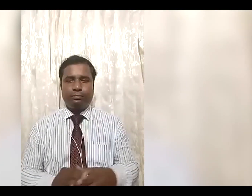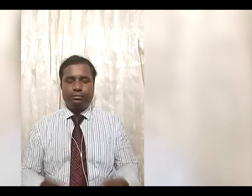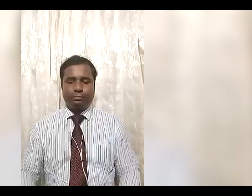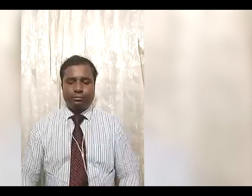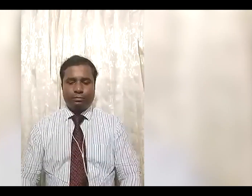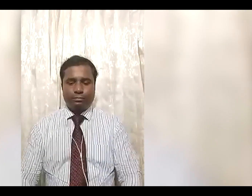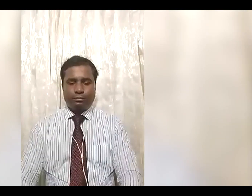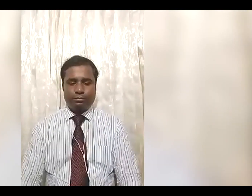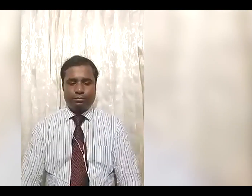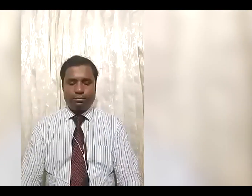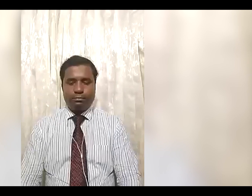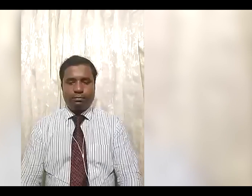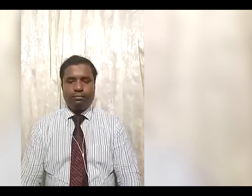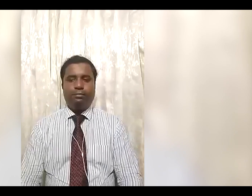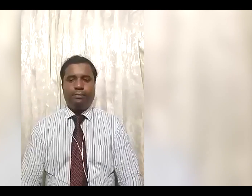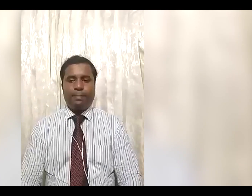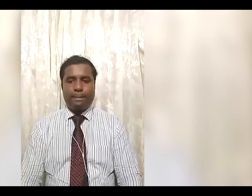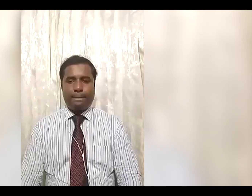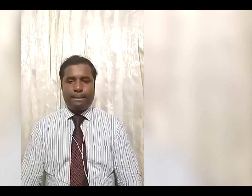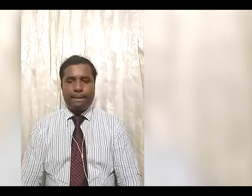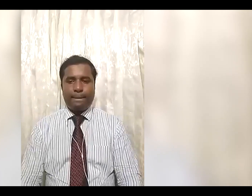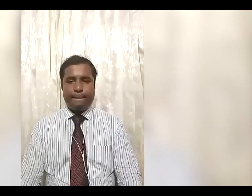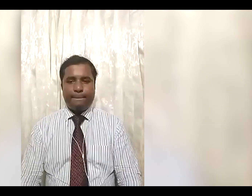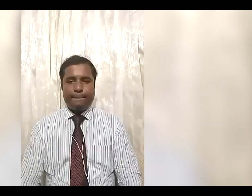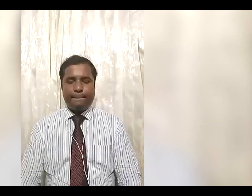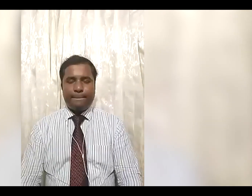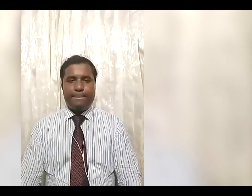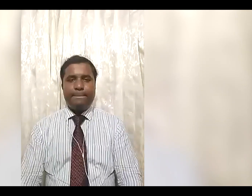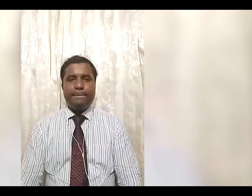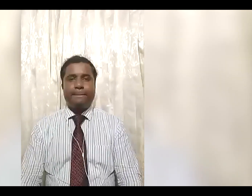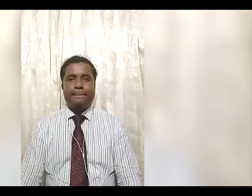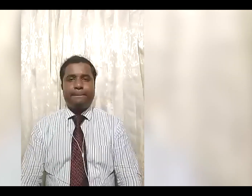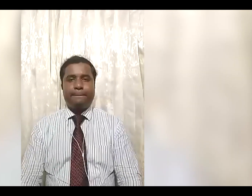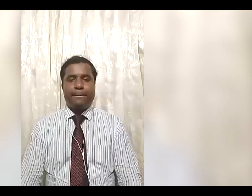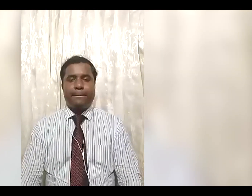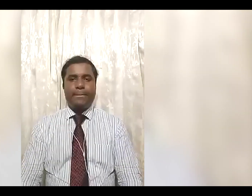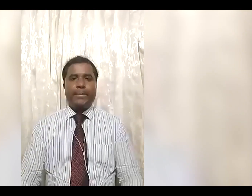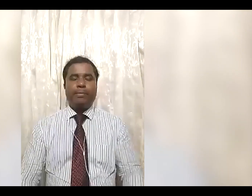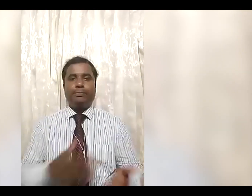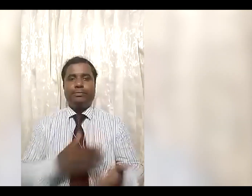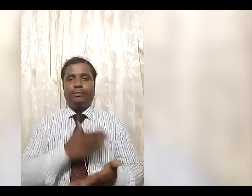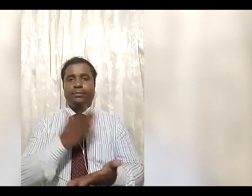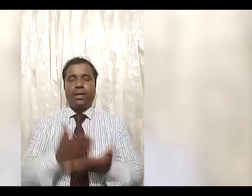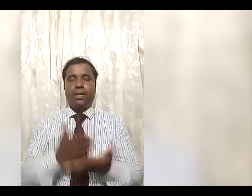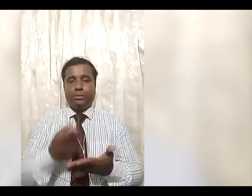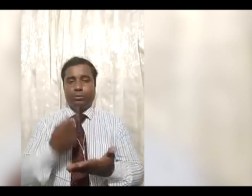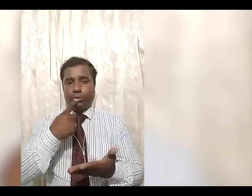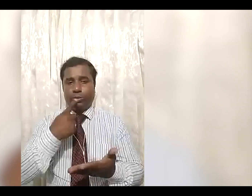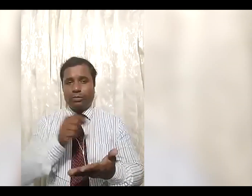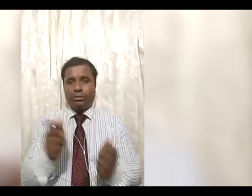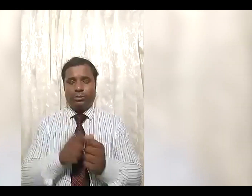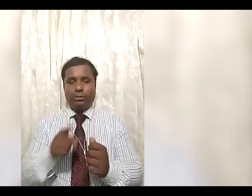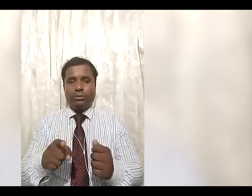So I think actually Nazmus is a good one to answer that question. I would just say internationally,